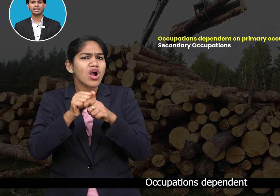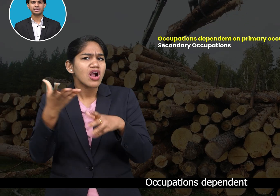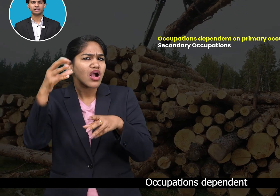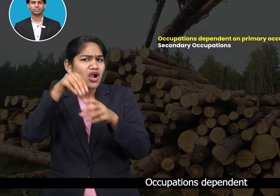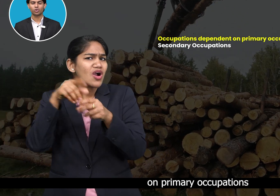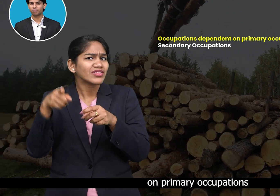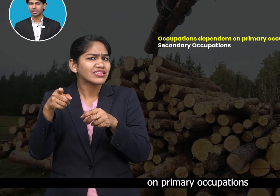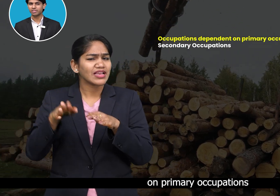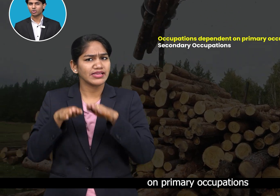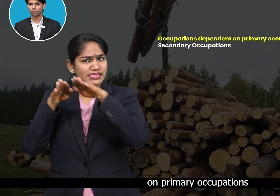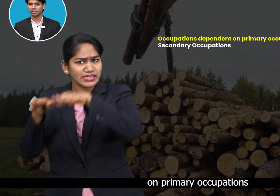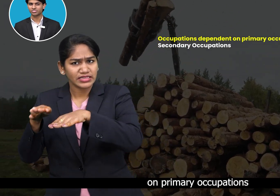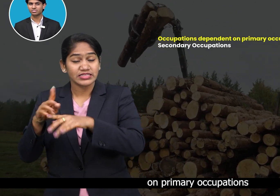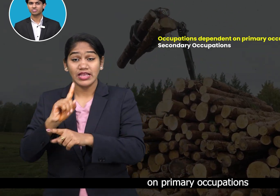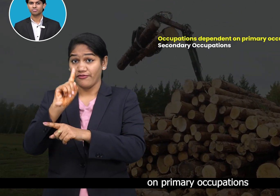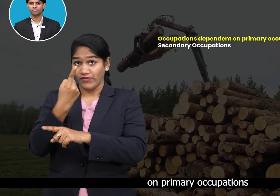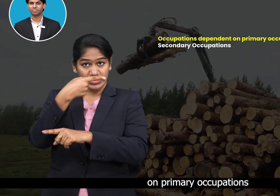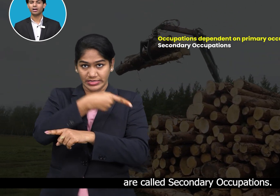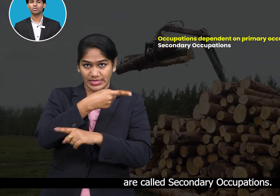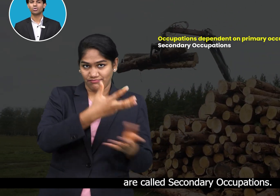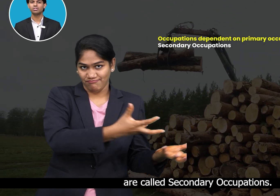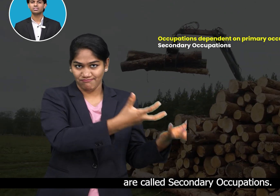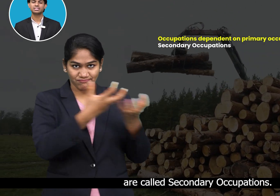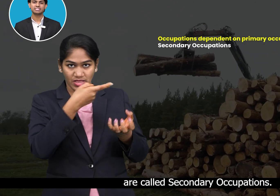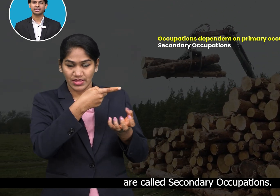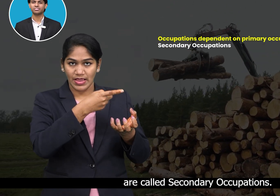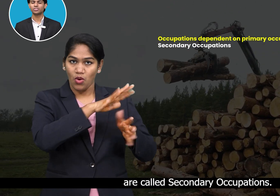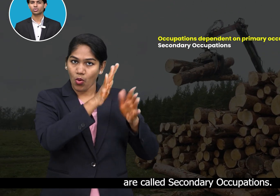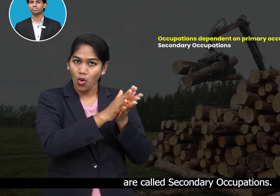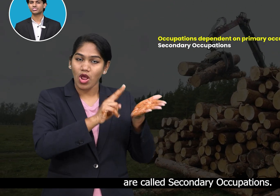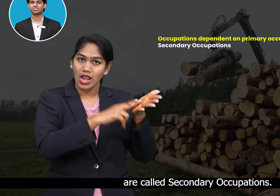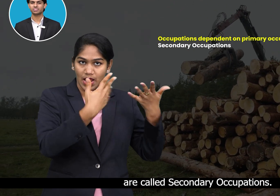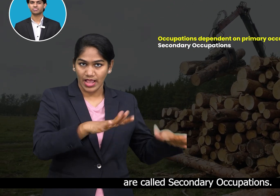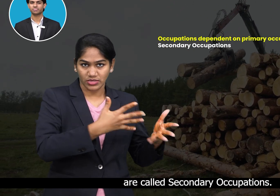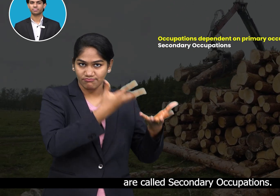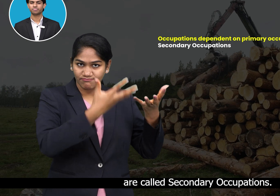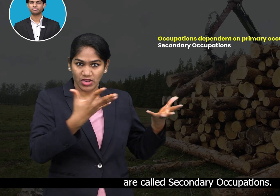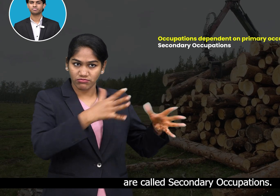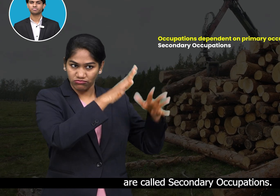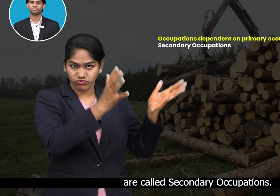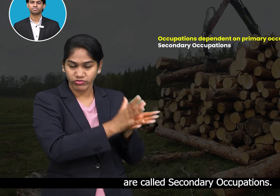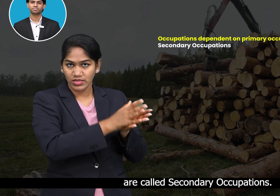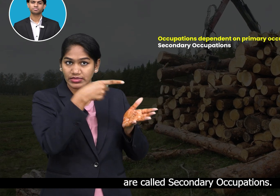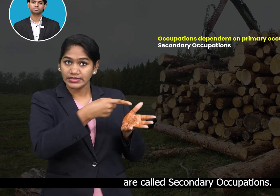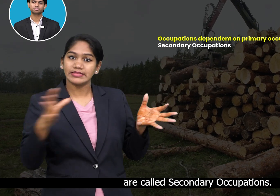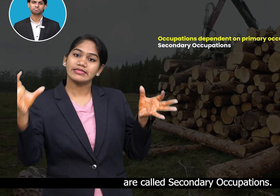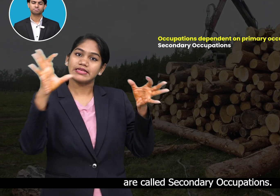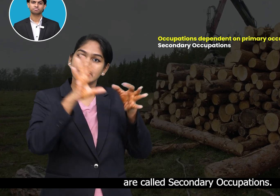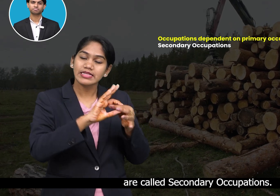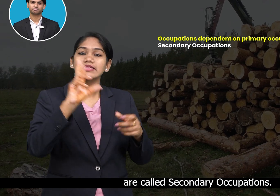Occupations dependent on primary occupations are called secondary occupations.